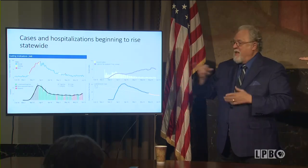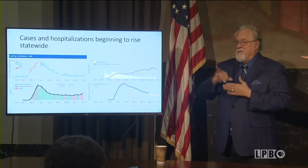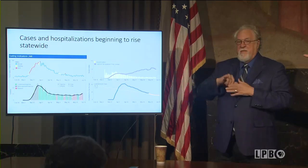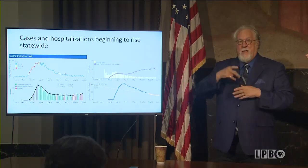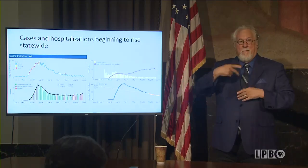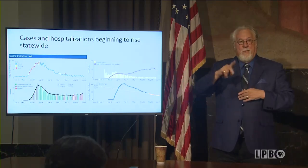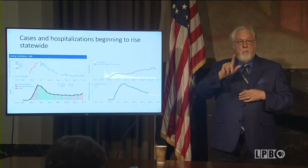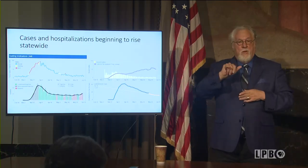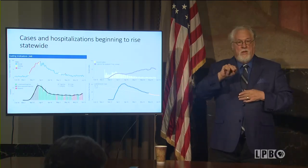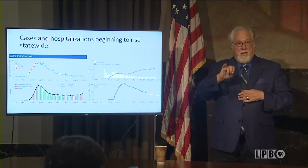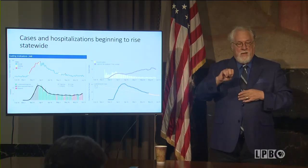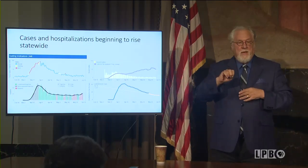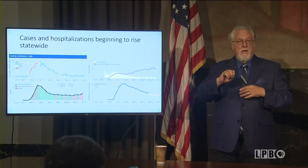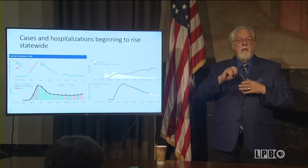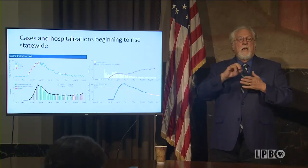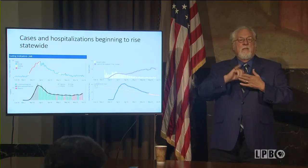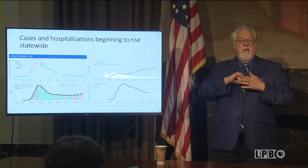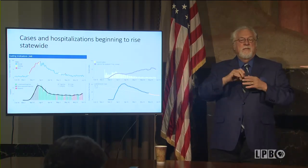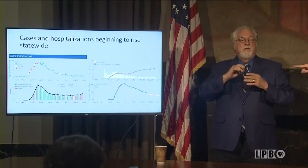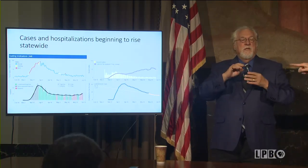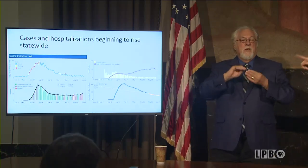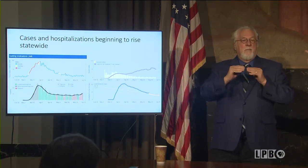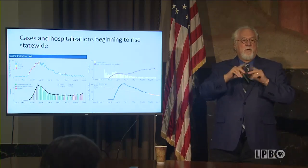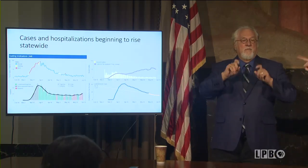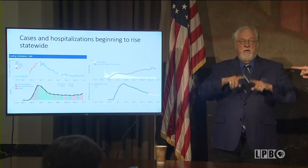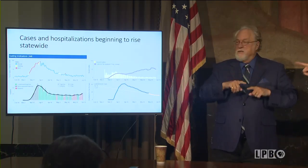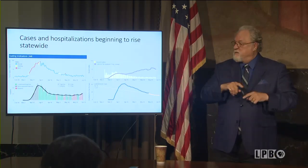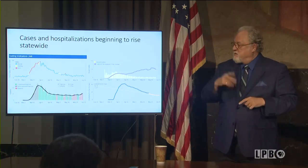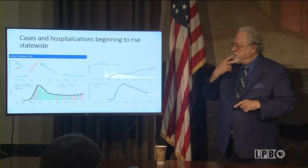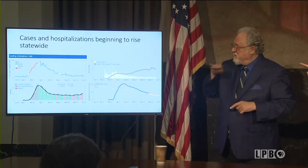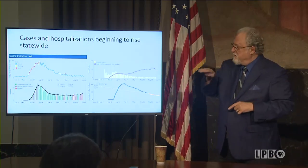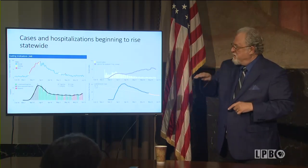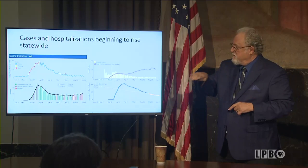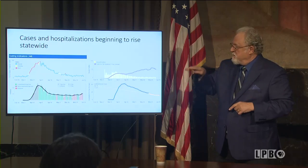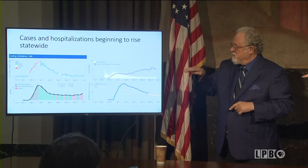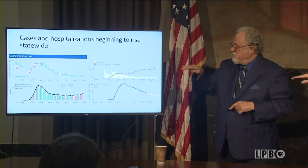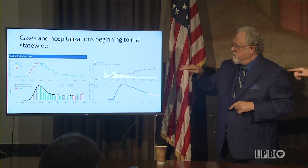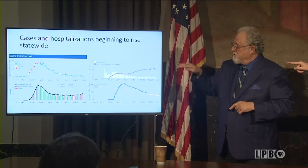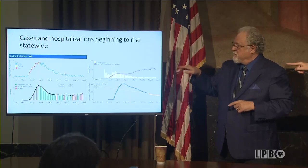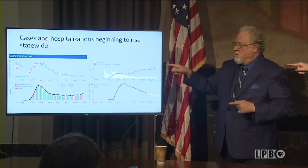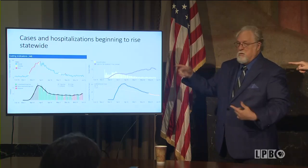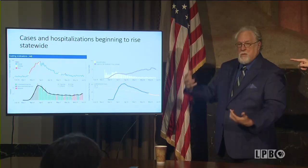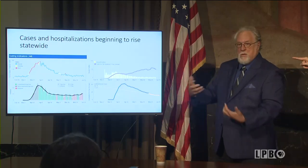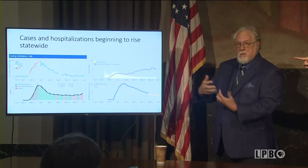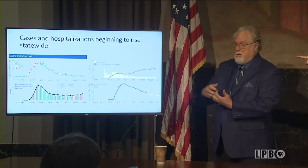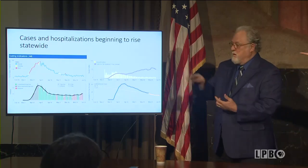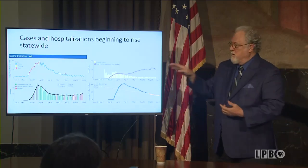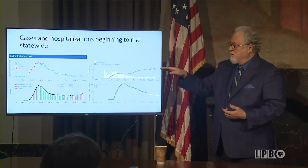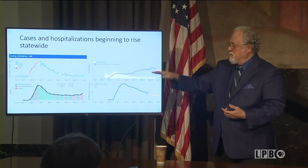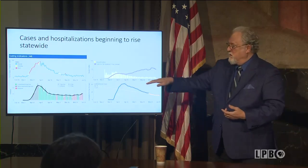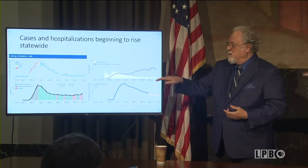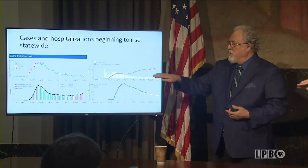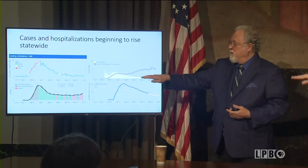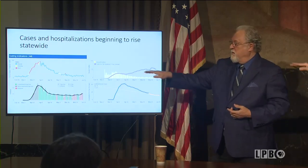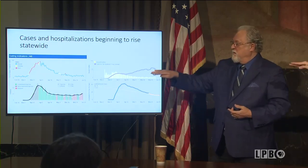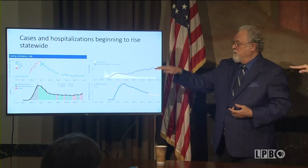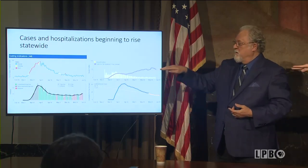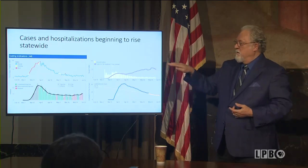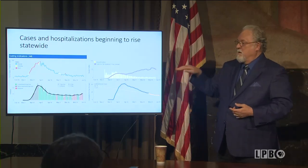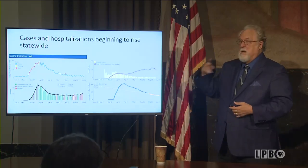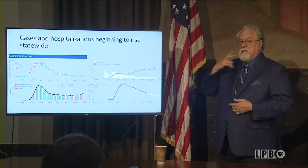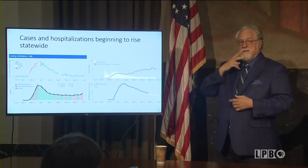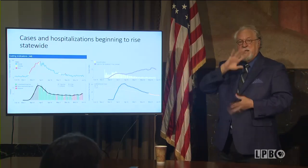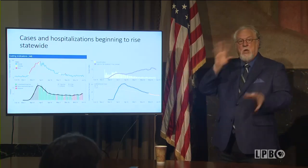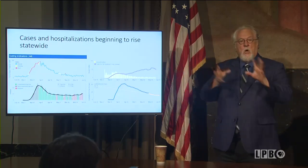purple line is what I'm describing with the total number of tests. So if you can think about those two graphs together, as you're seeing that purple line increase, you're seeing